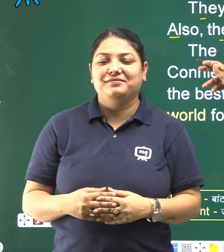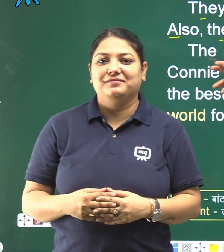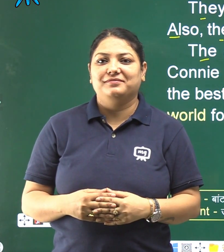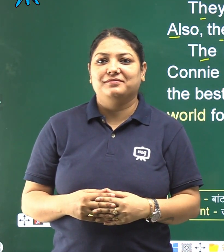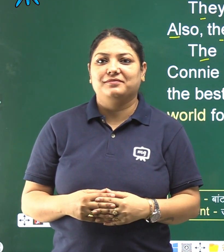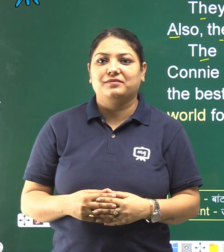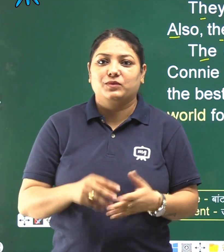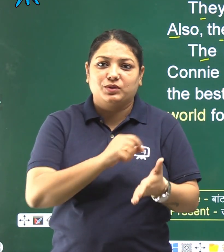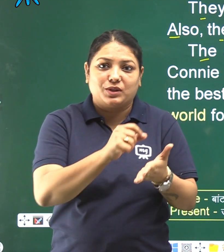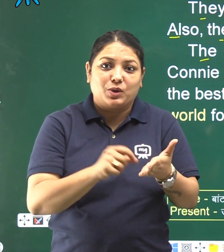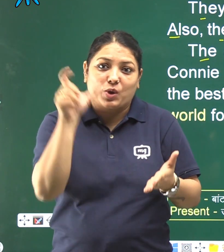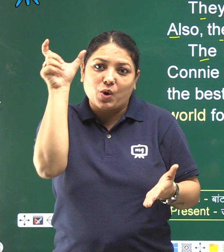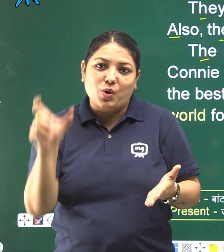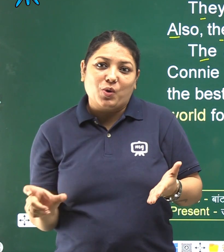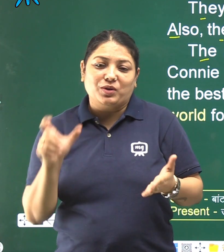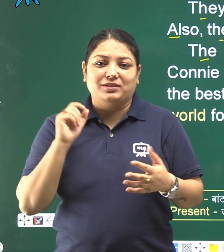The author